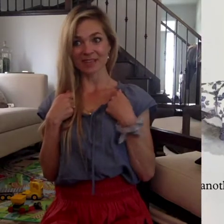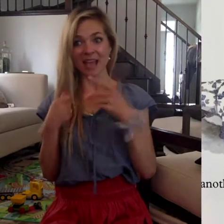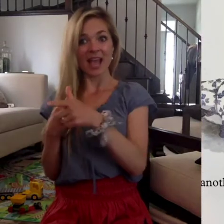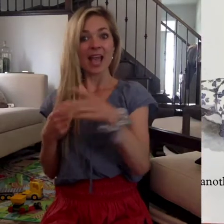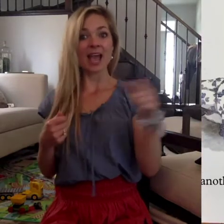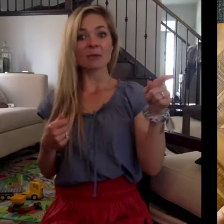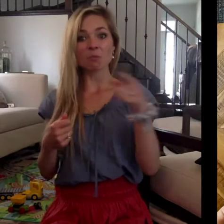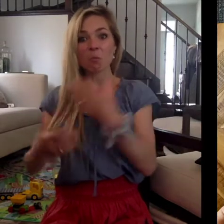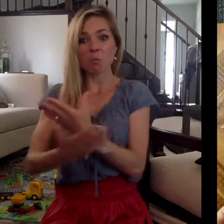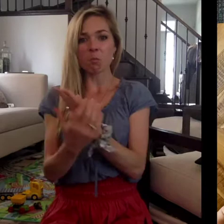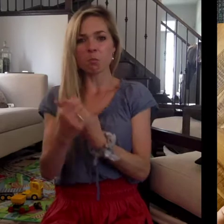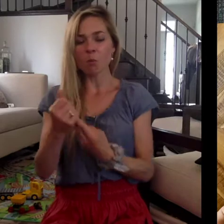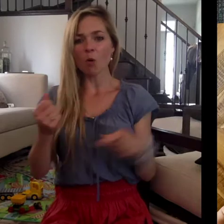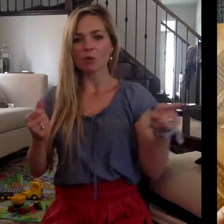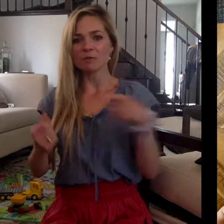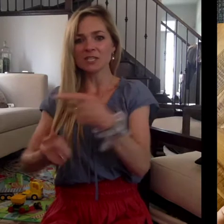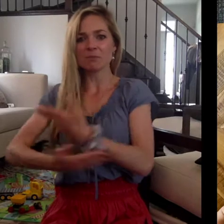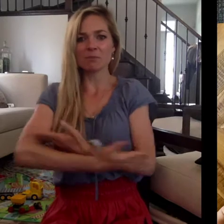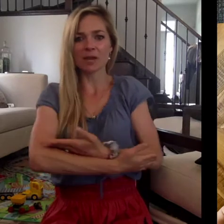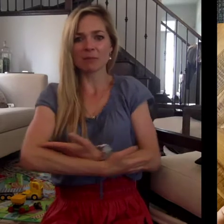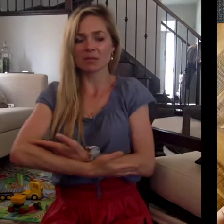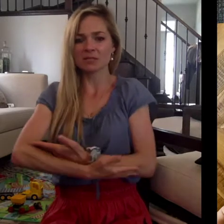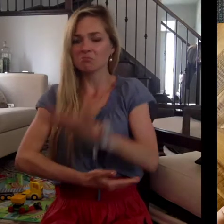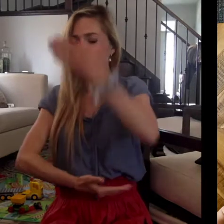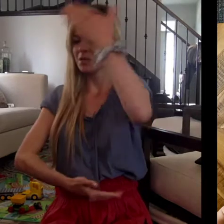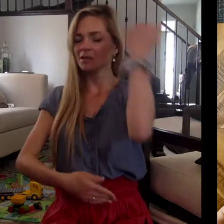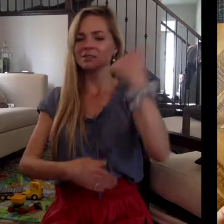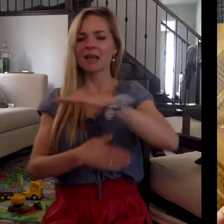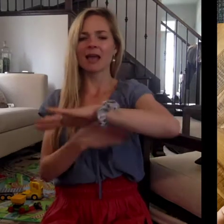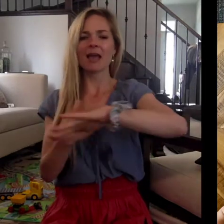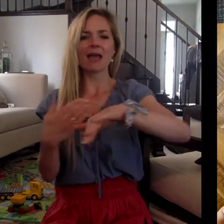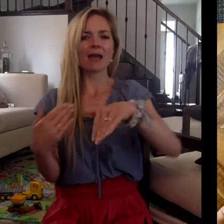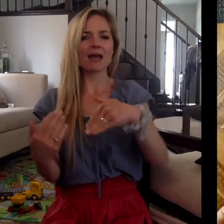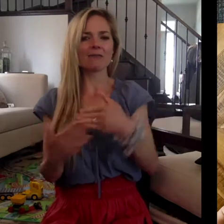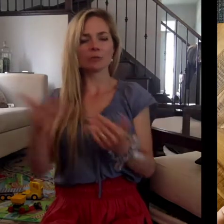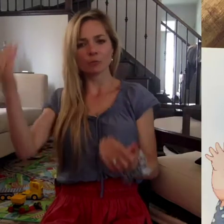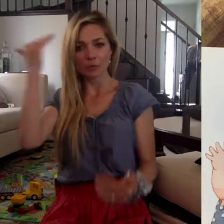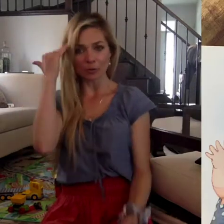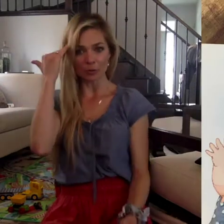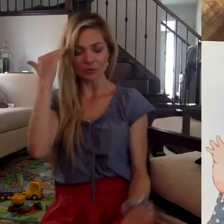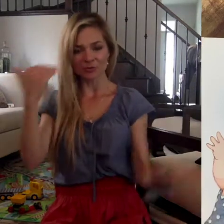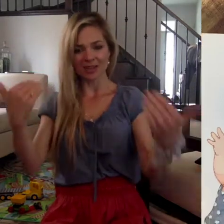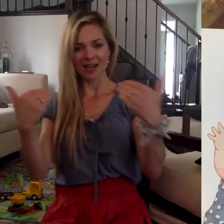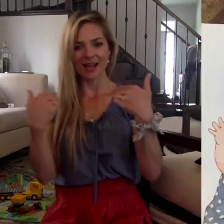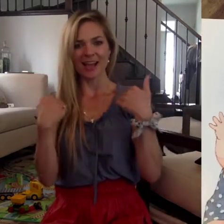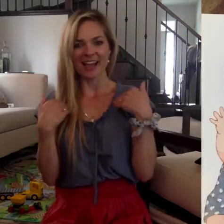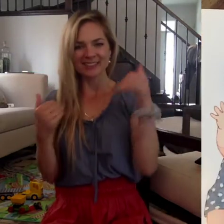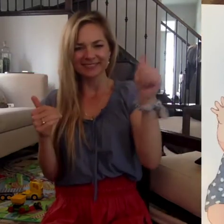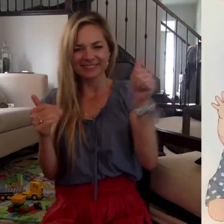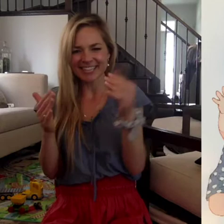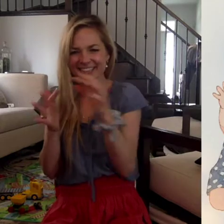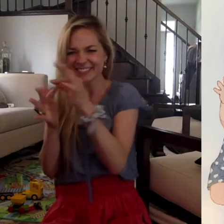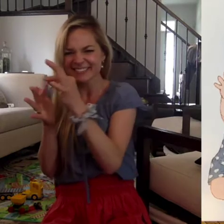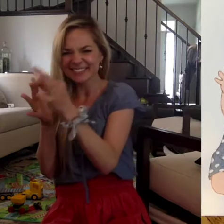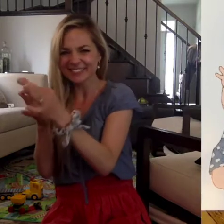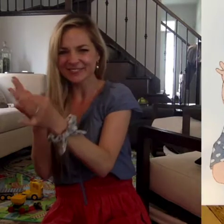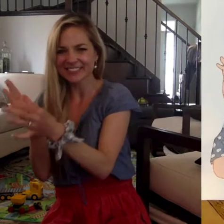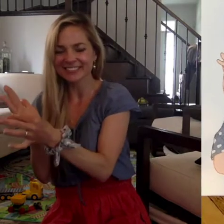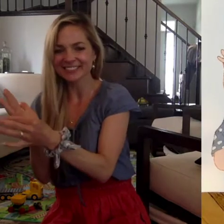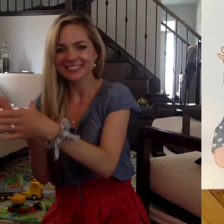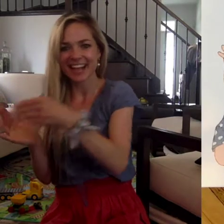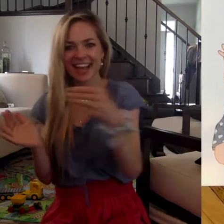eiderdown. And both of these babies, as everyone knows, had 10